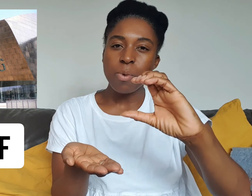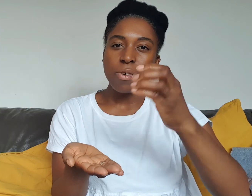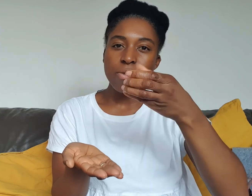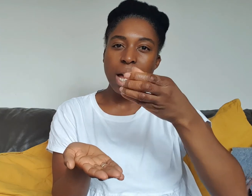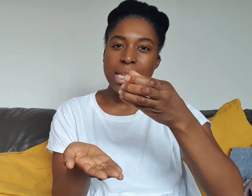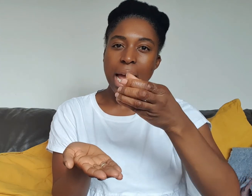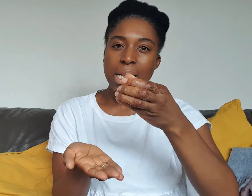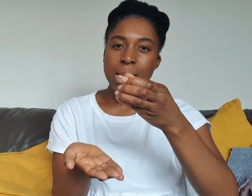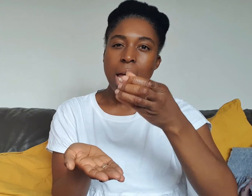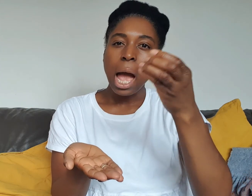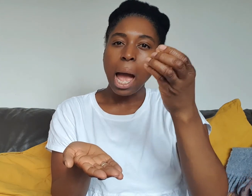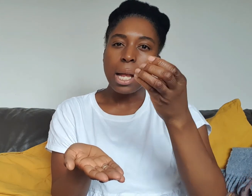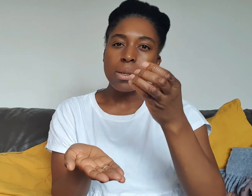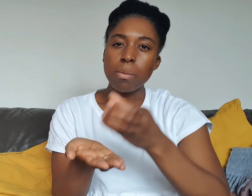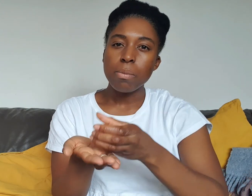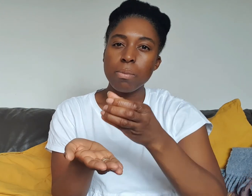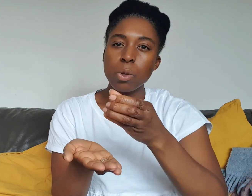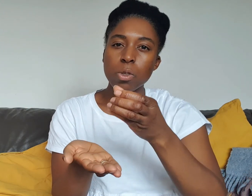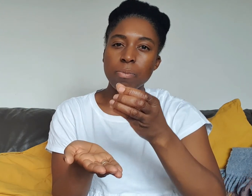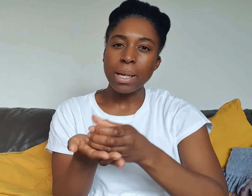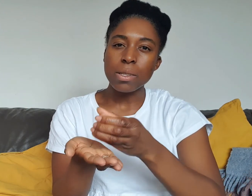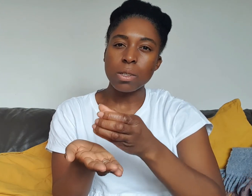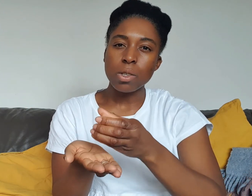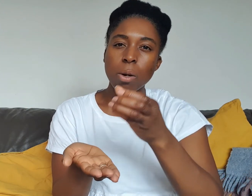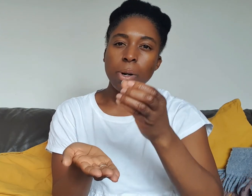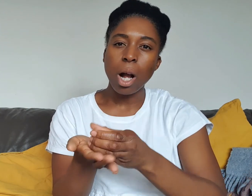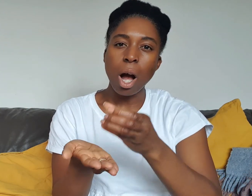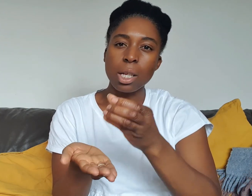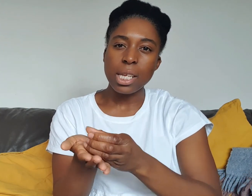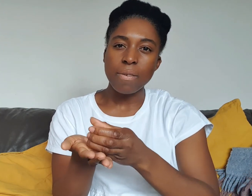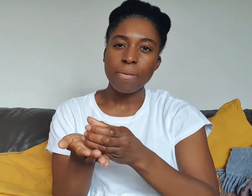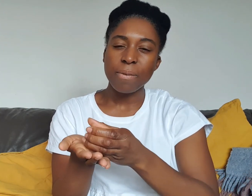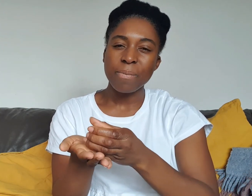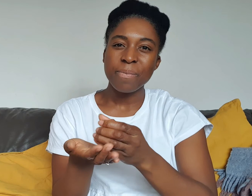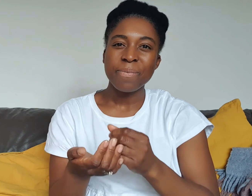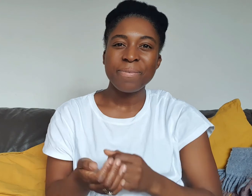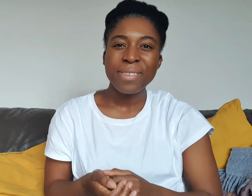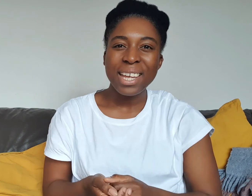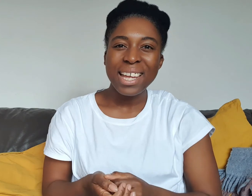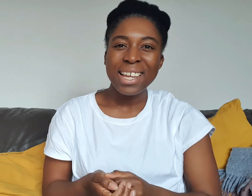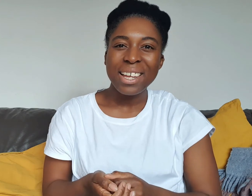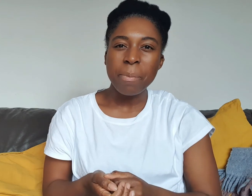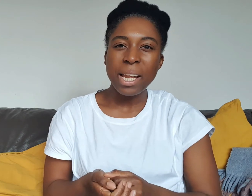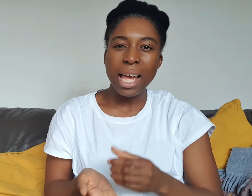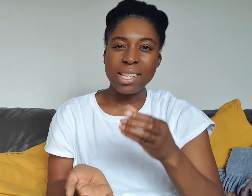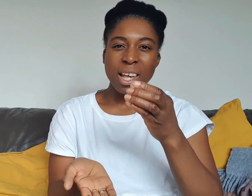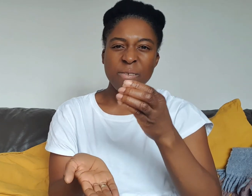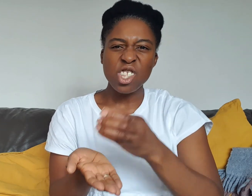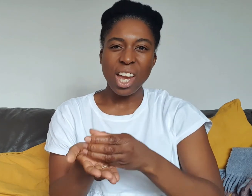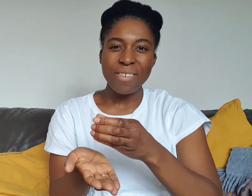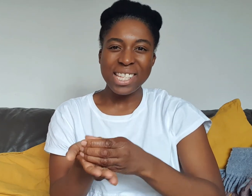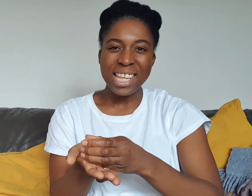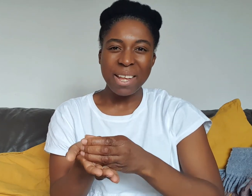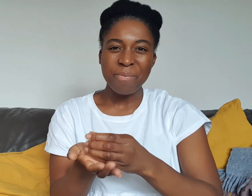your right hand and sort of bounce it on top, Cardiff. A bit like the sign for charity.